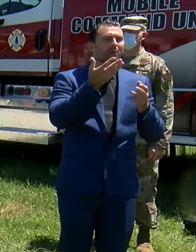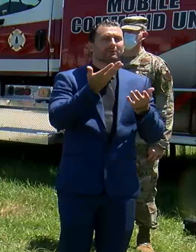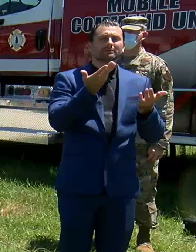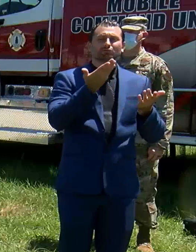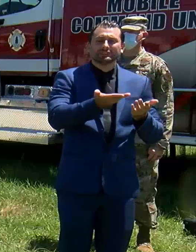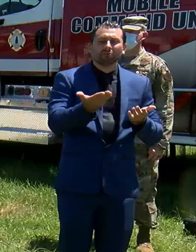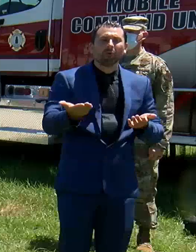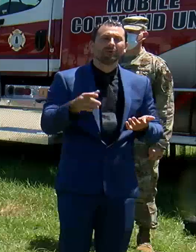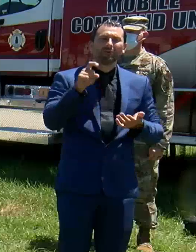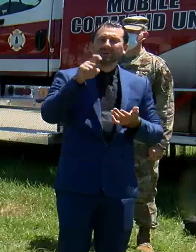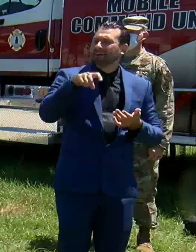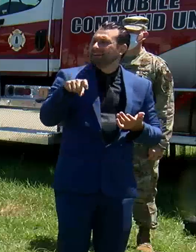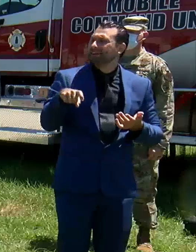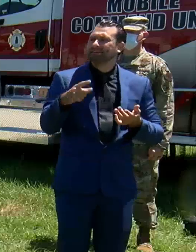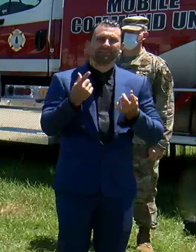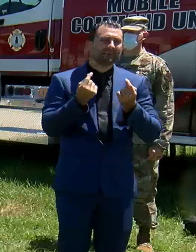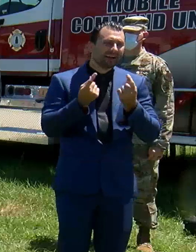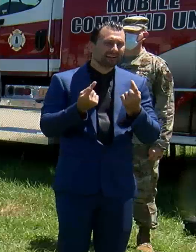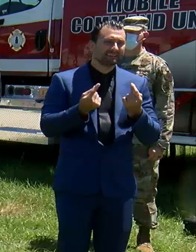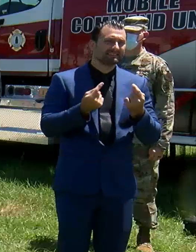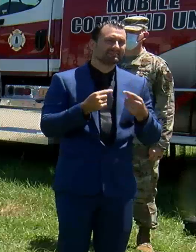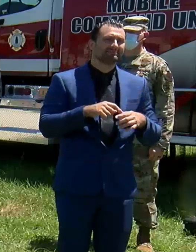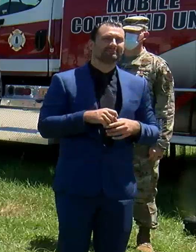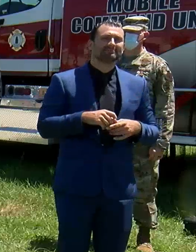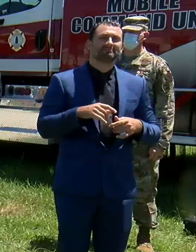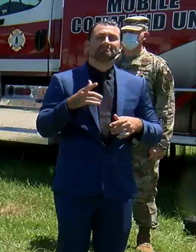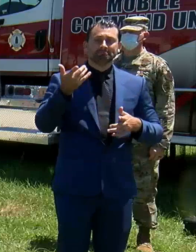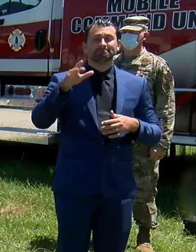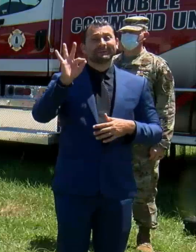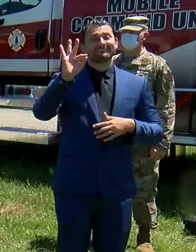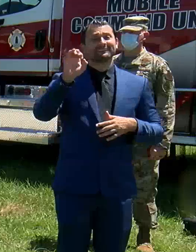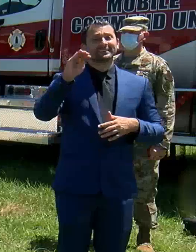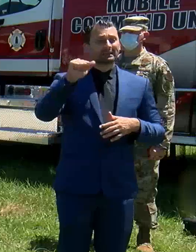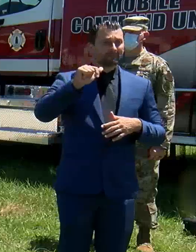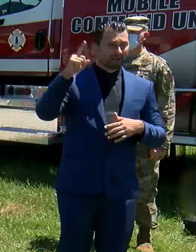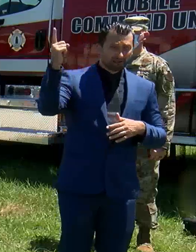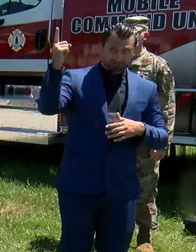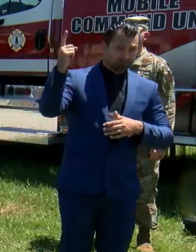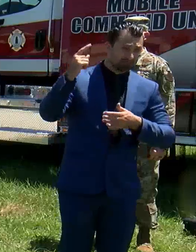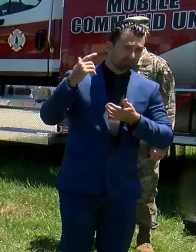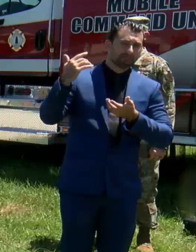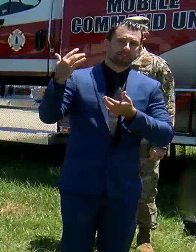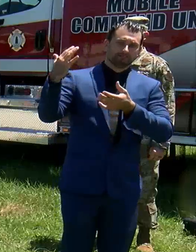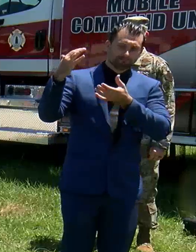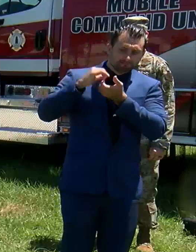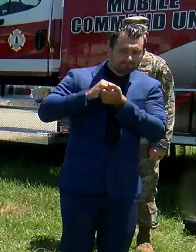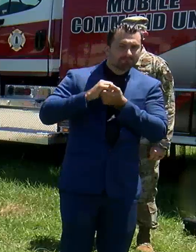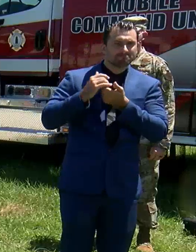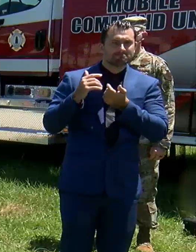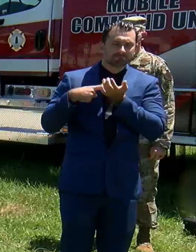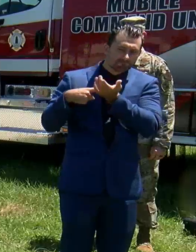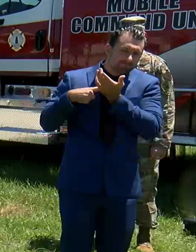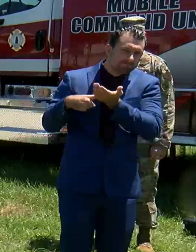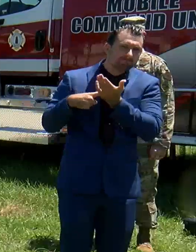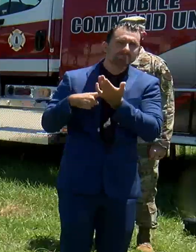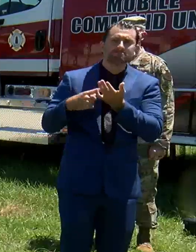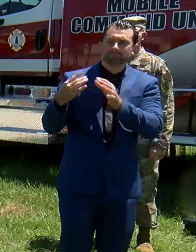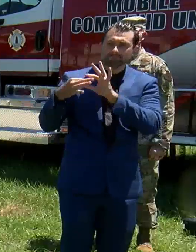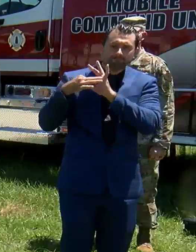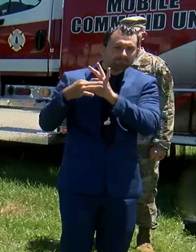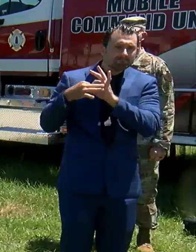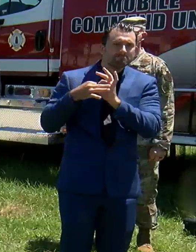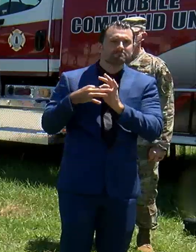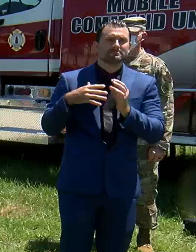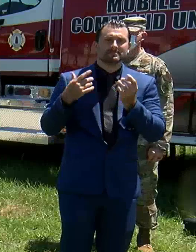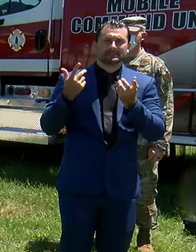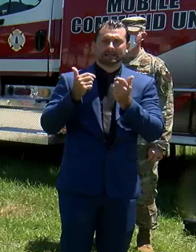partner, figuring out obviously how we're going to factor in COVID-19 into hurricane season. We're going to do more non-congregate sheltering instead of